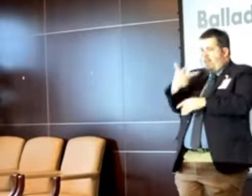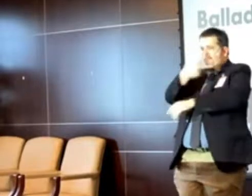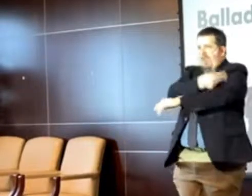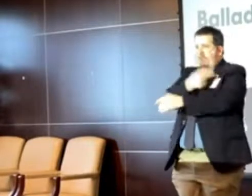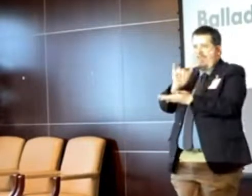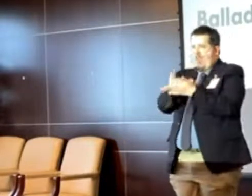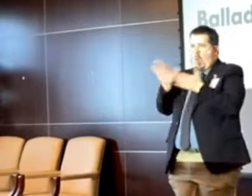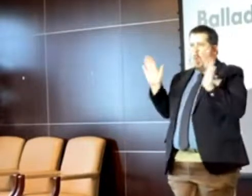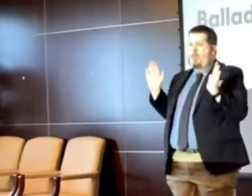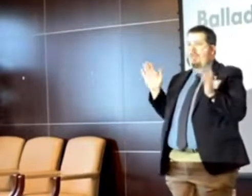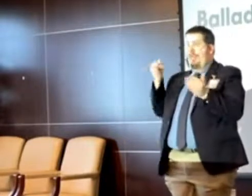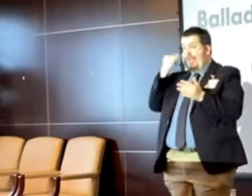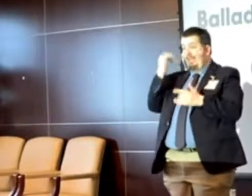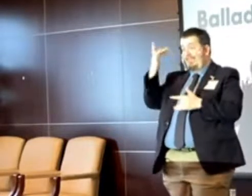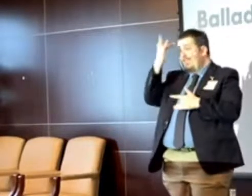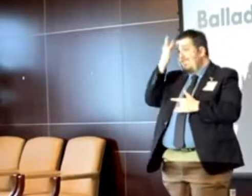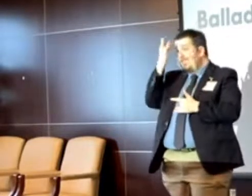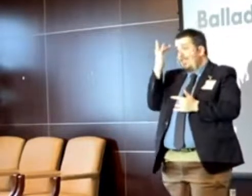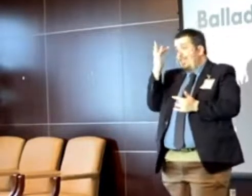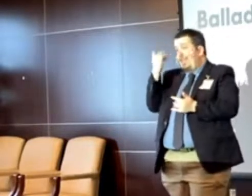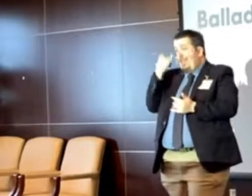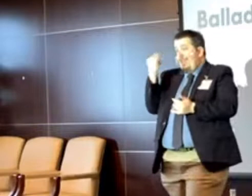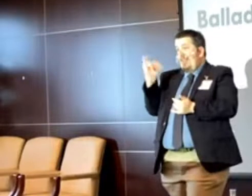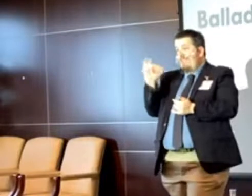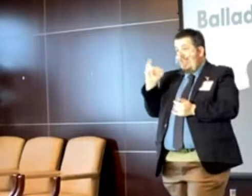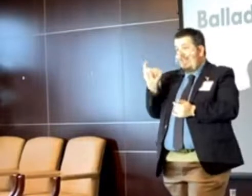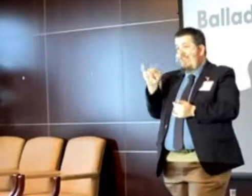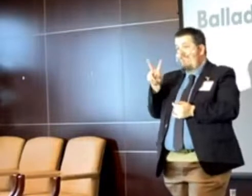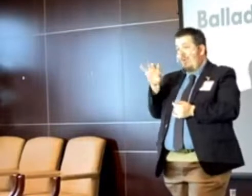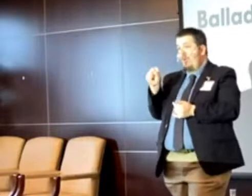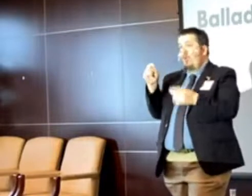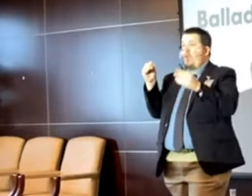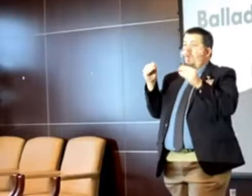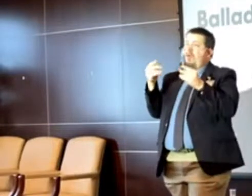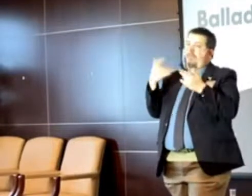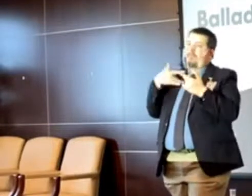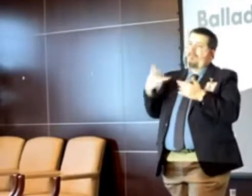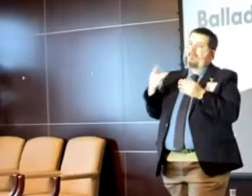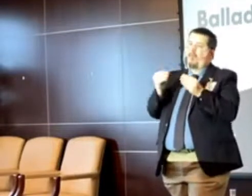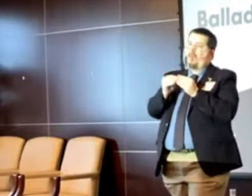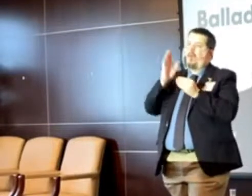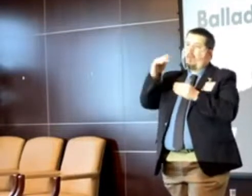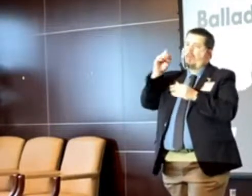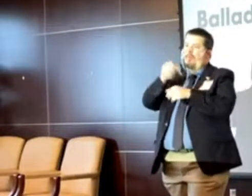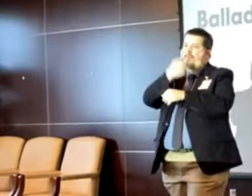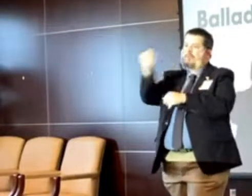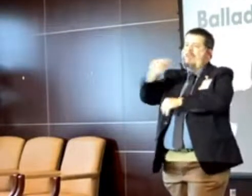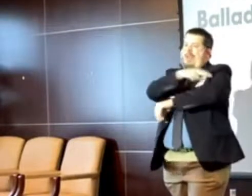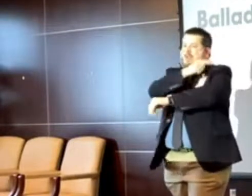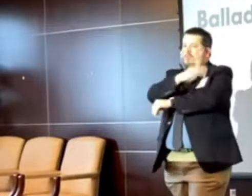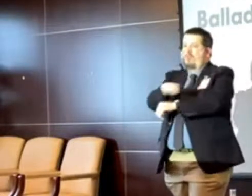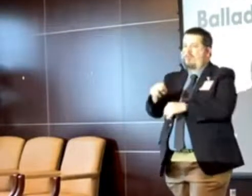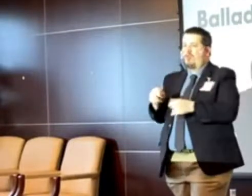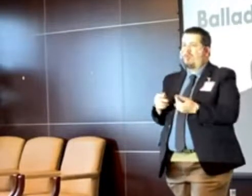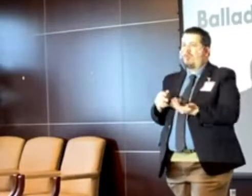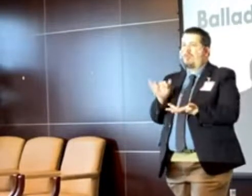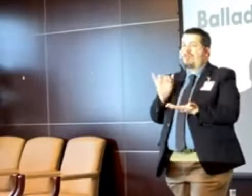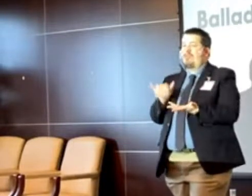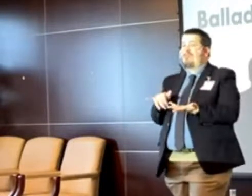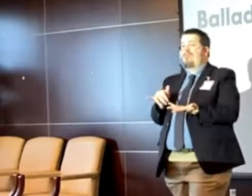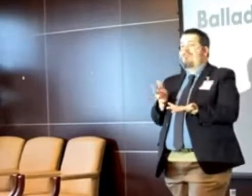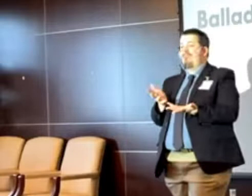vaccinated. And if they get sick, if they get infected by the virus, they're more likely to be hospitalized. You know, and